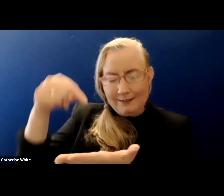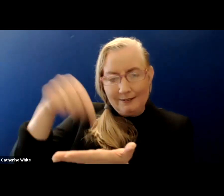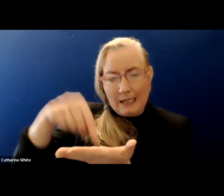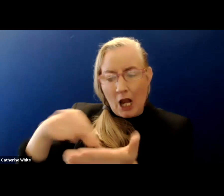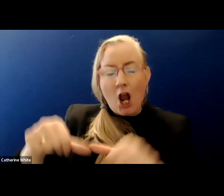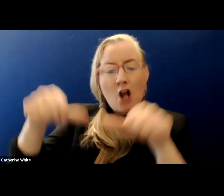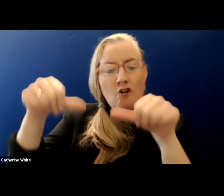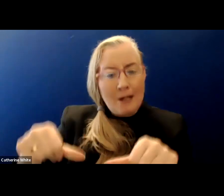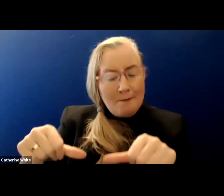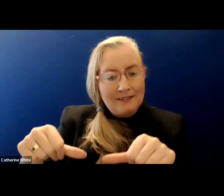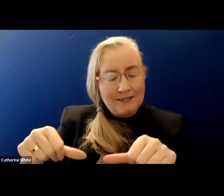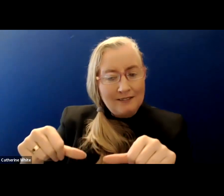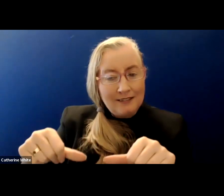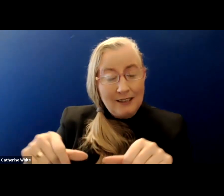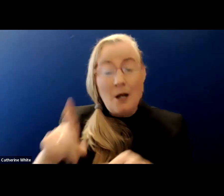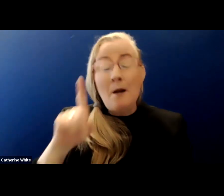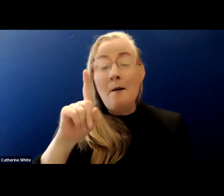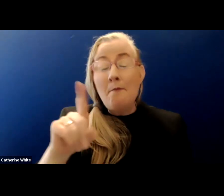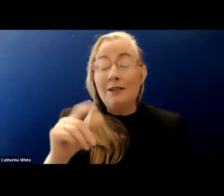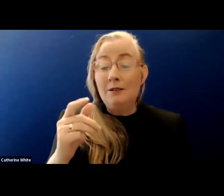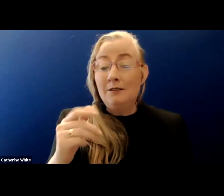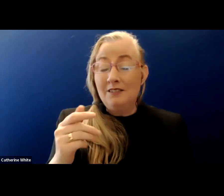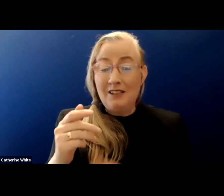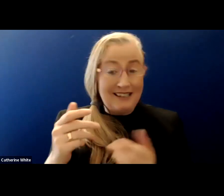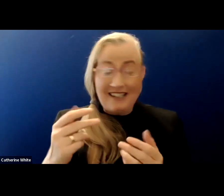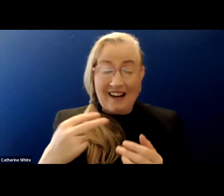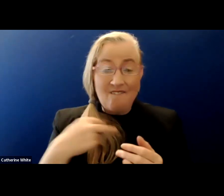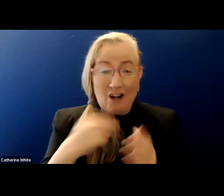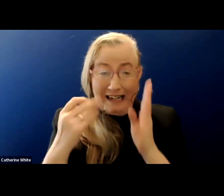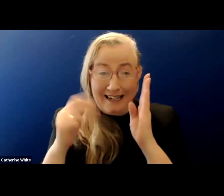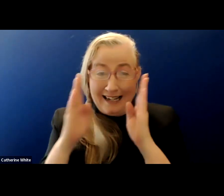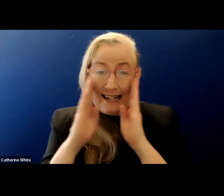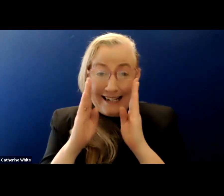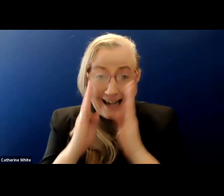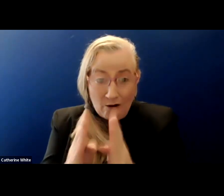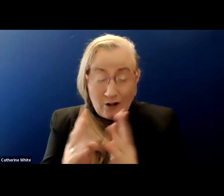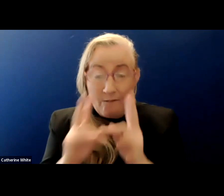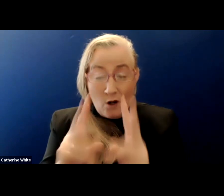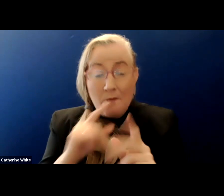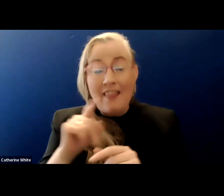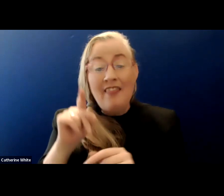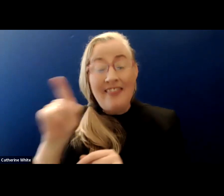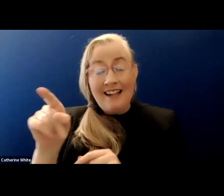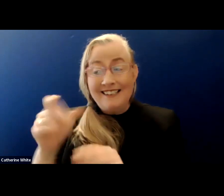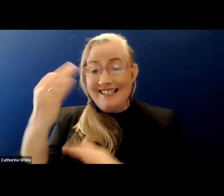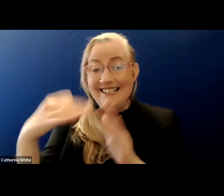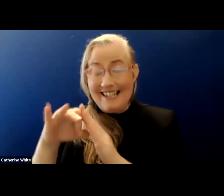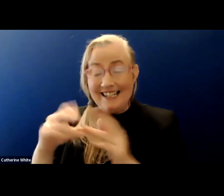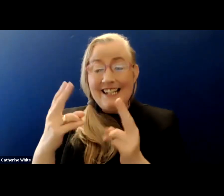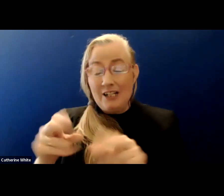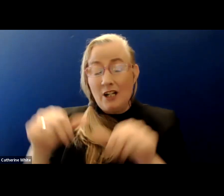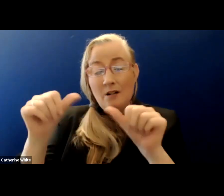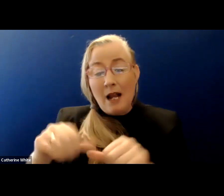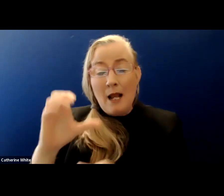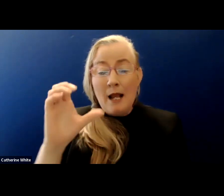agreement that states came to, but on its most narrow view, it would require the aggressor state to have ratified the Kampala amendments